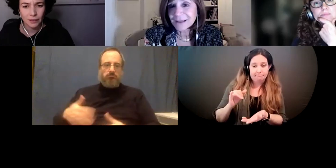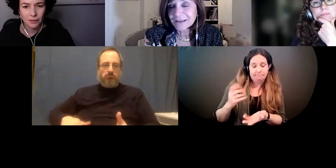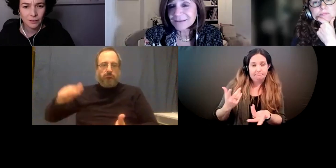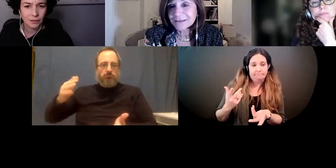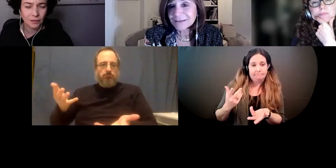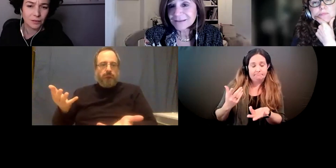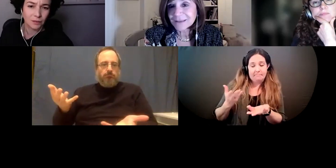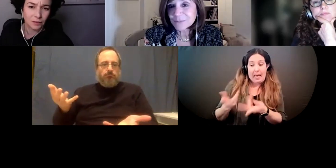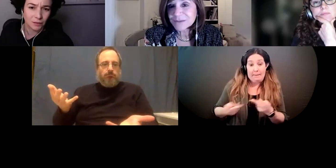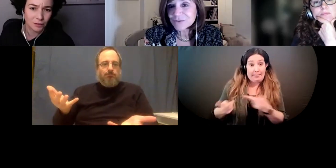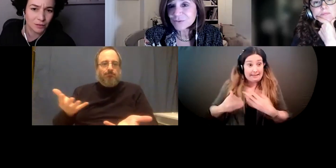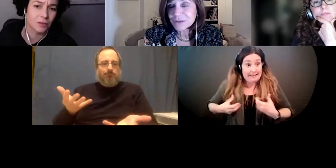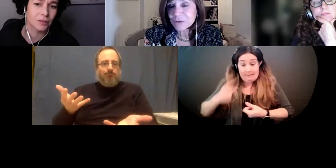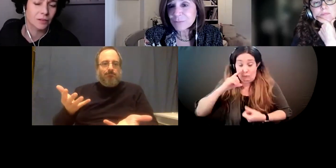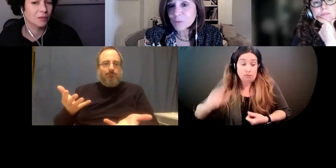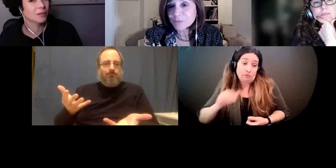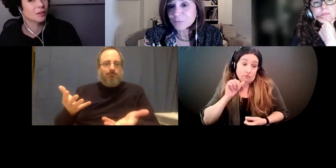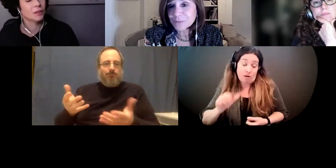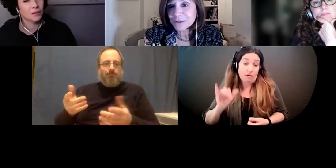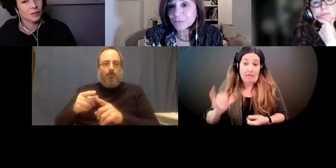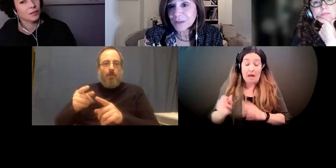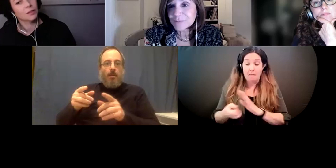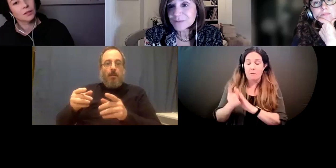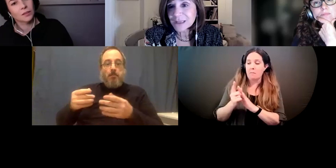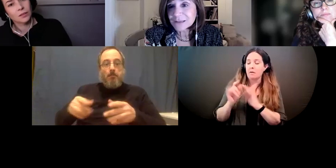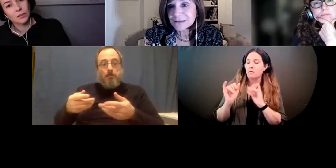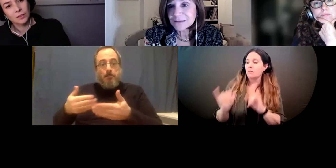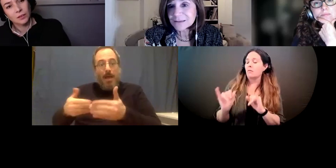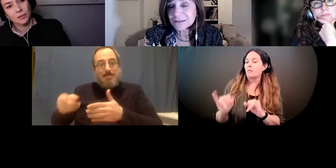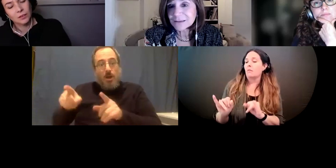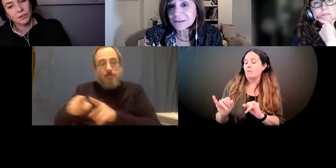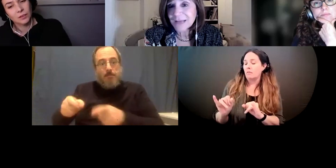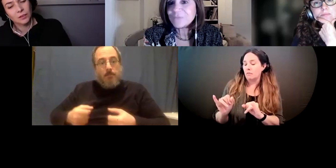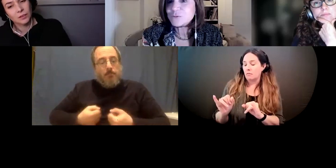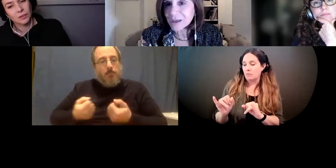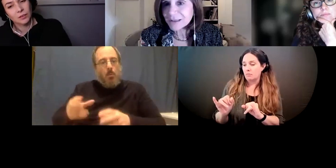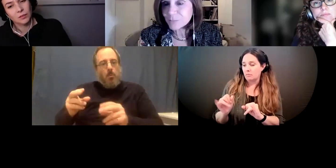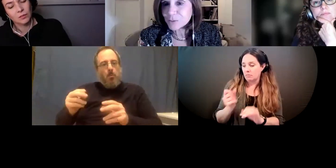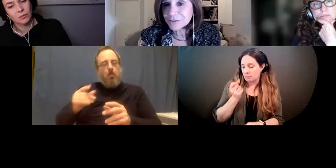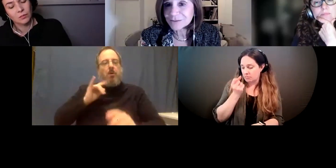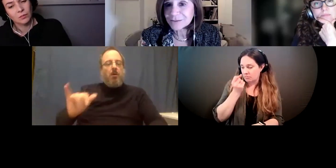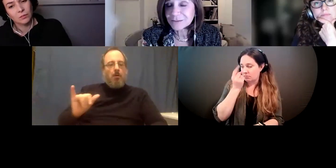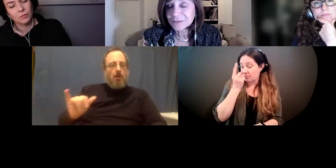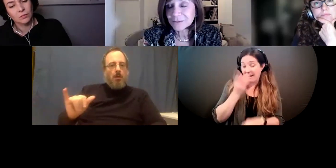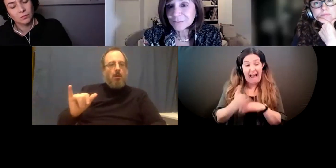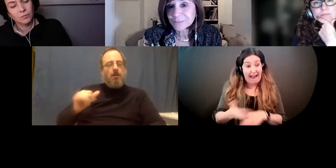And it was an extraordinary moment for me to have come to that after writing the book.